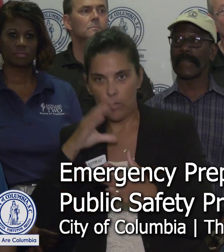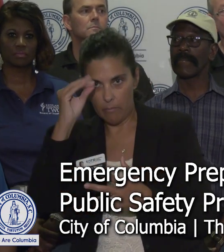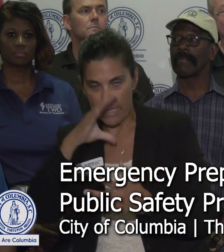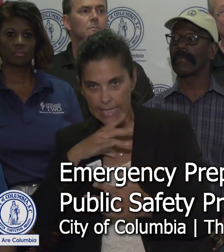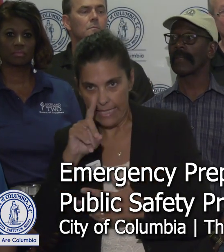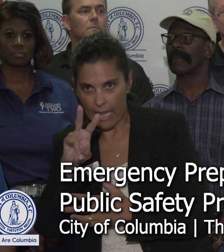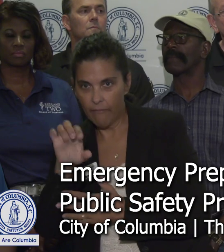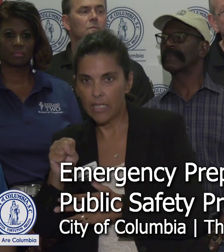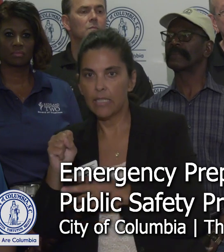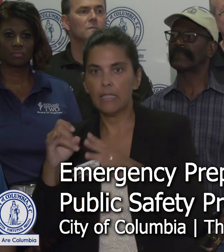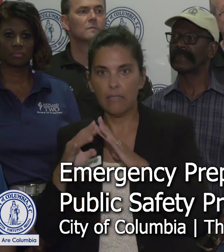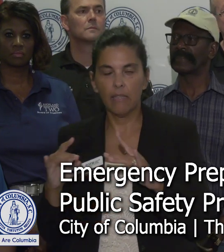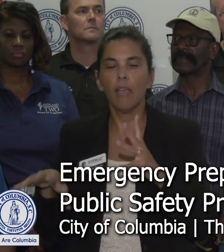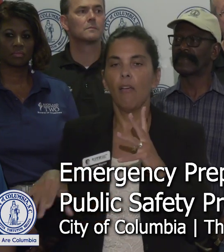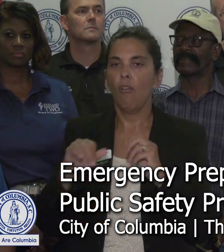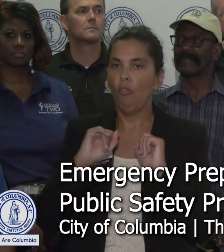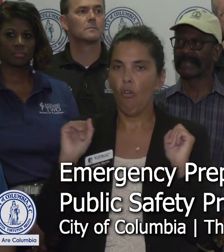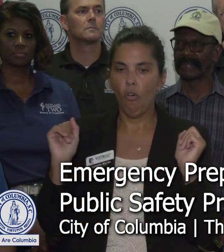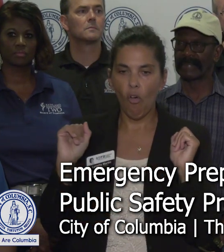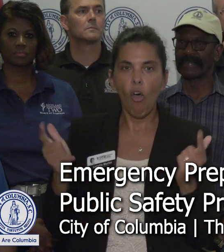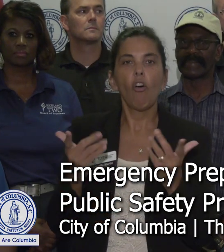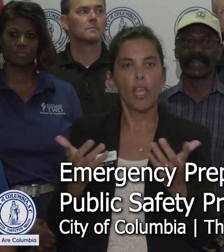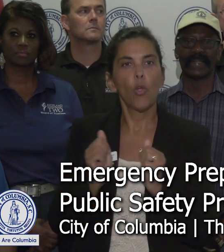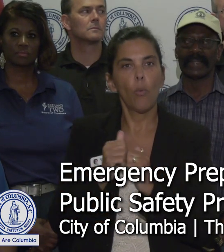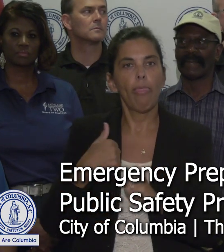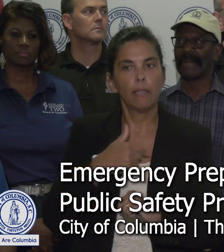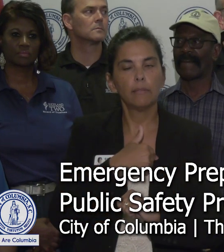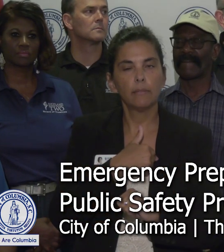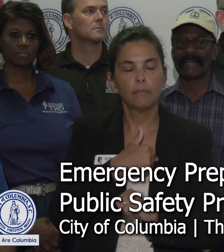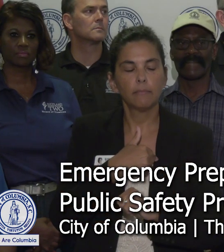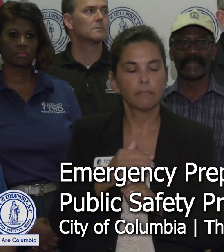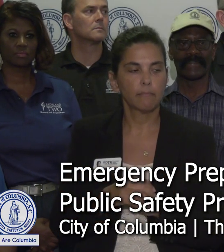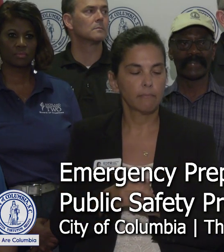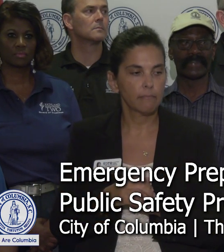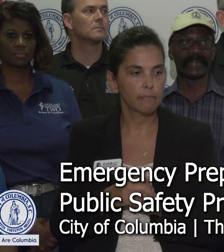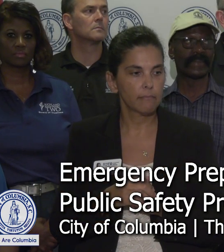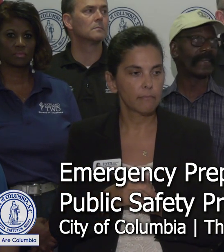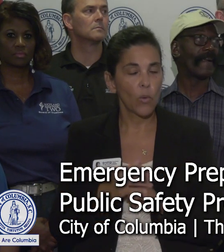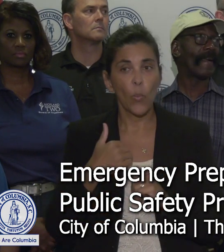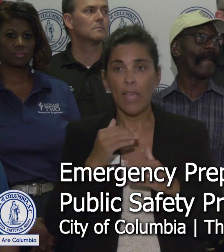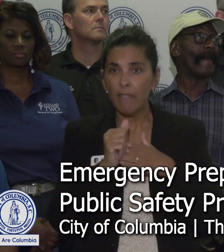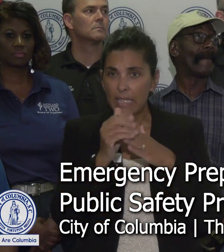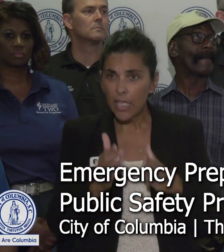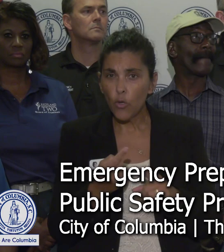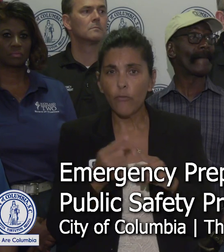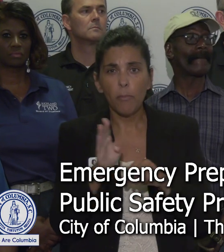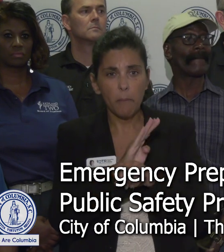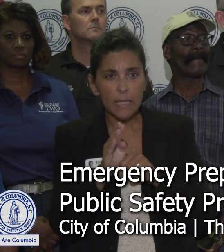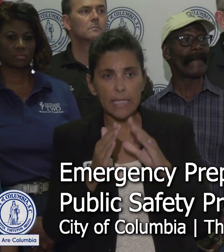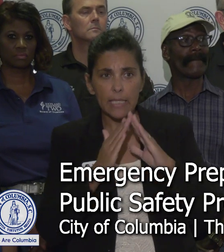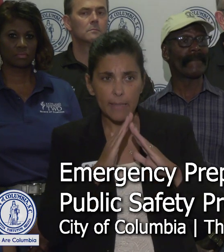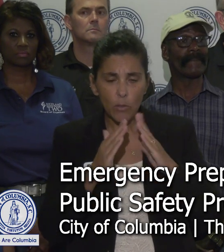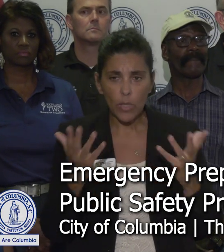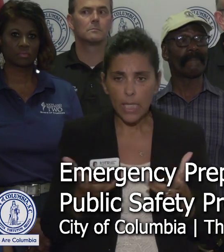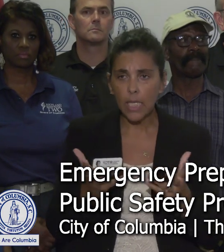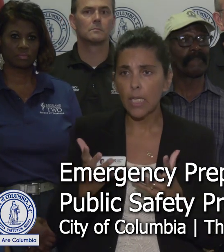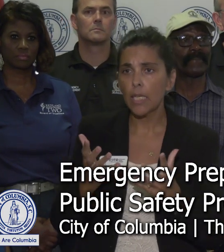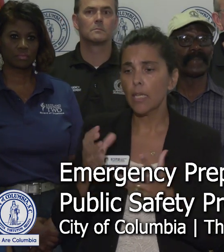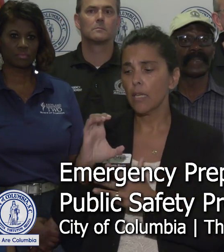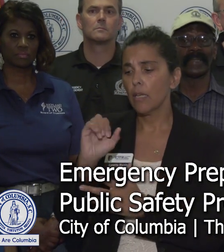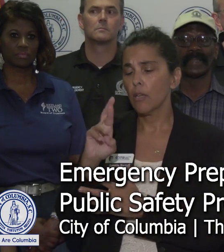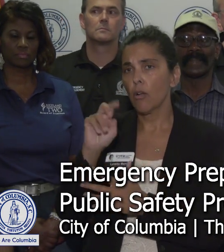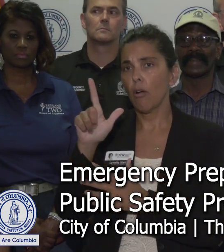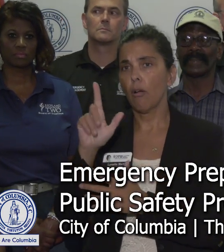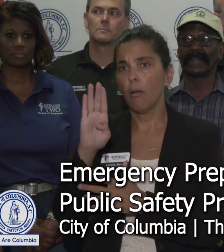Davis, all here with us. We have the leaders from our business community here, Carl Blackstone,